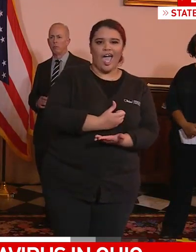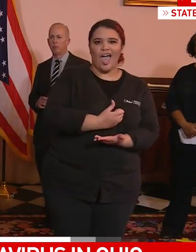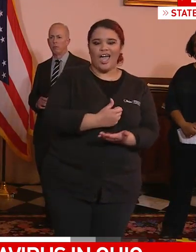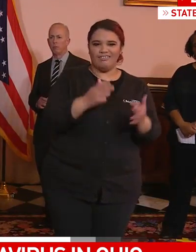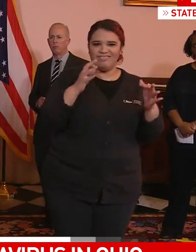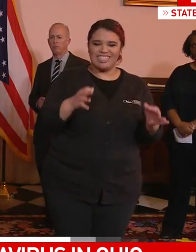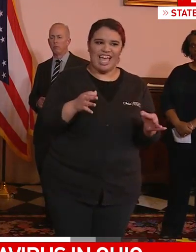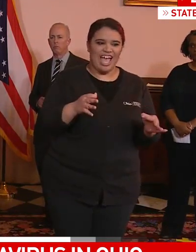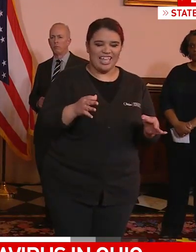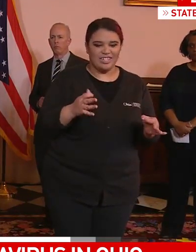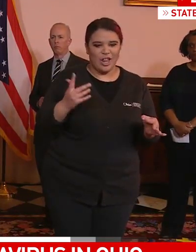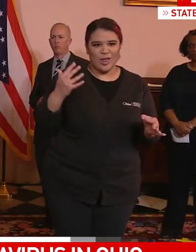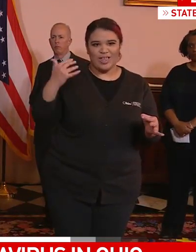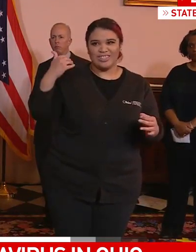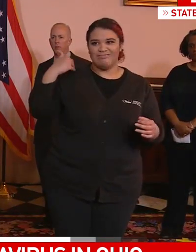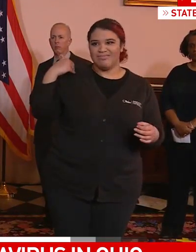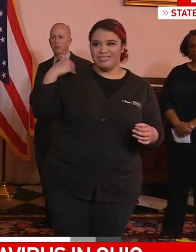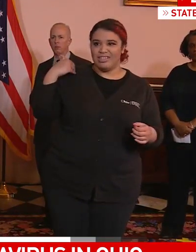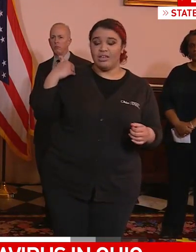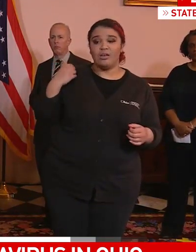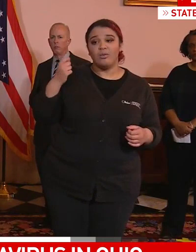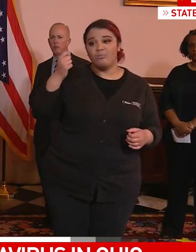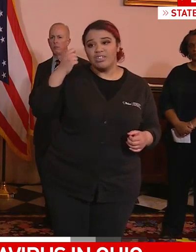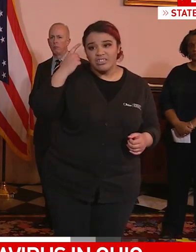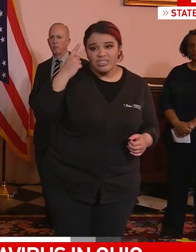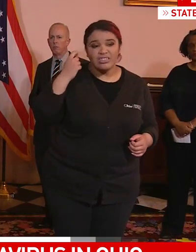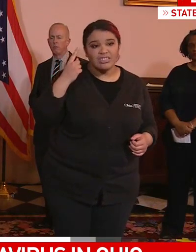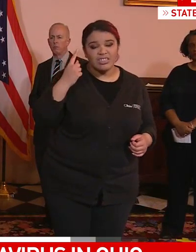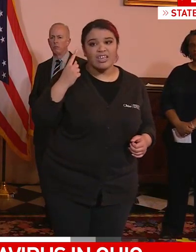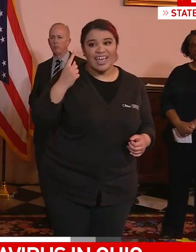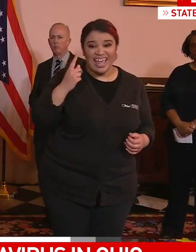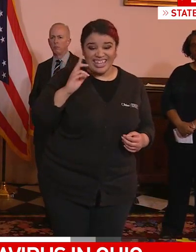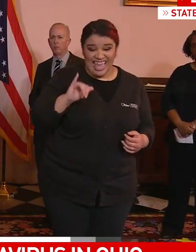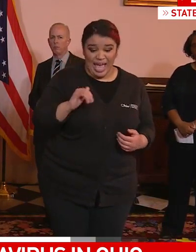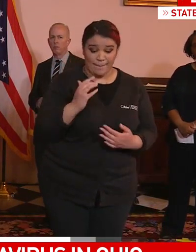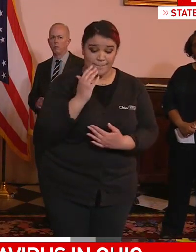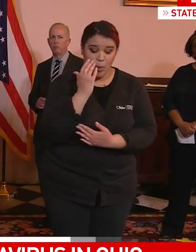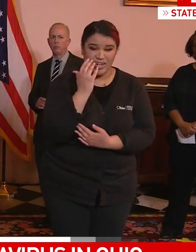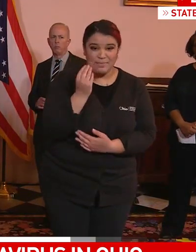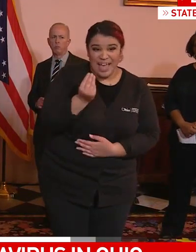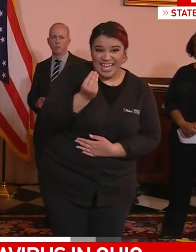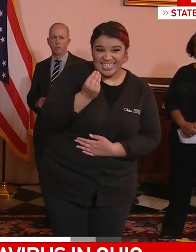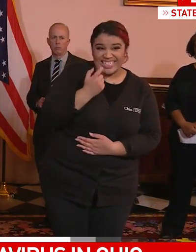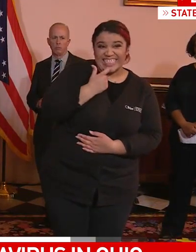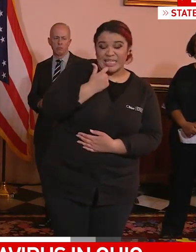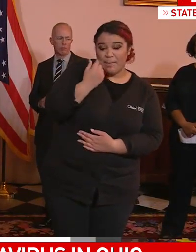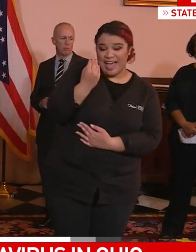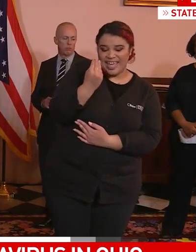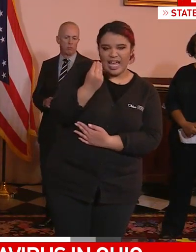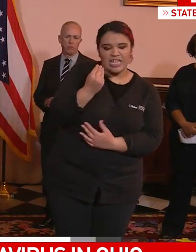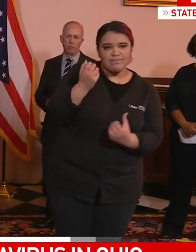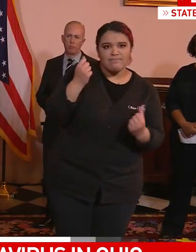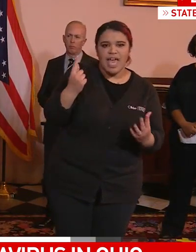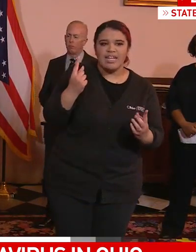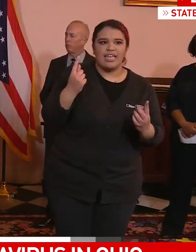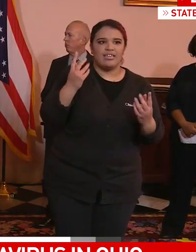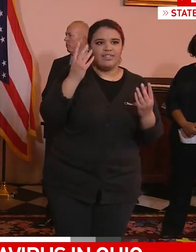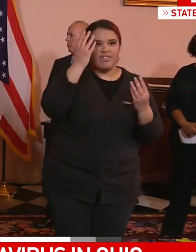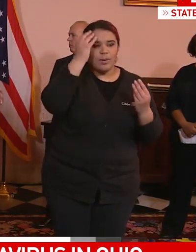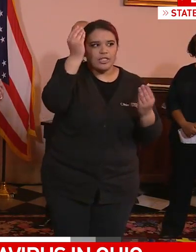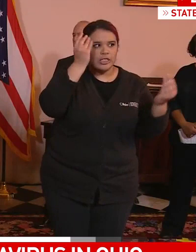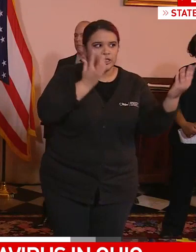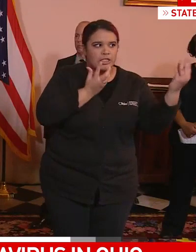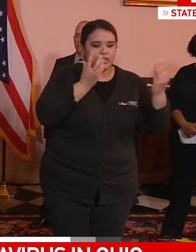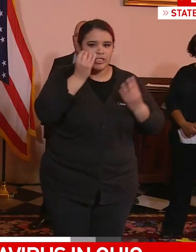But you had a lot of things starting to come together that morning, on Monday morning. And let me just recite a couple of